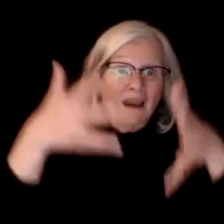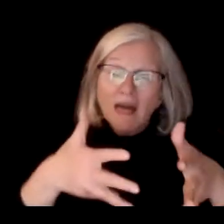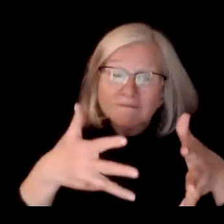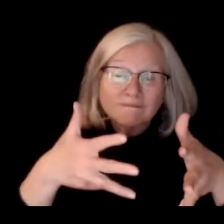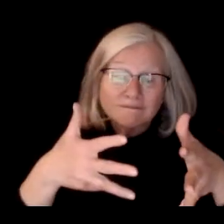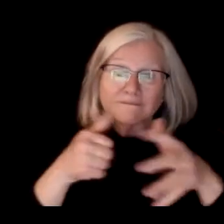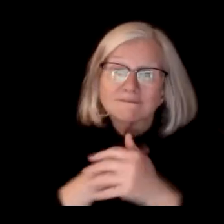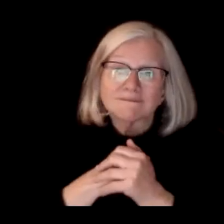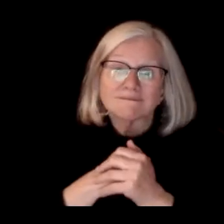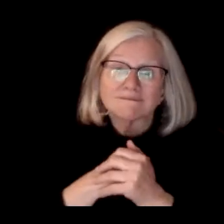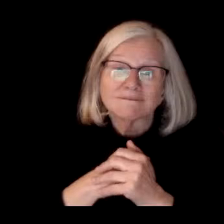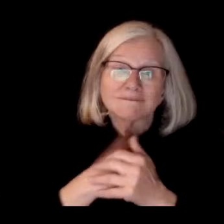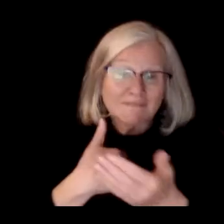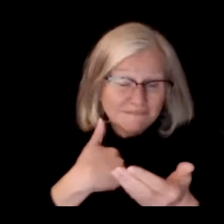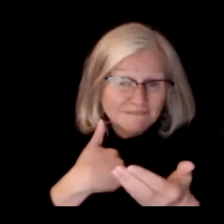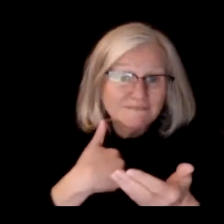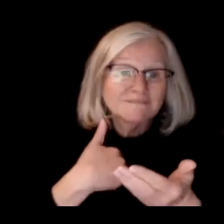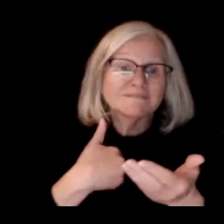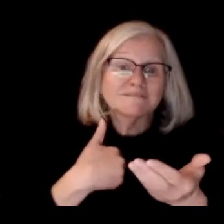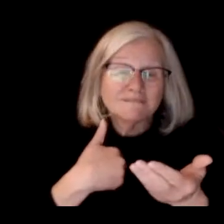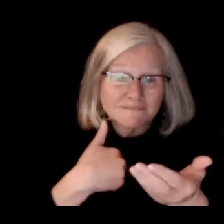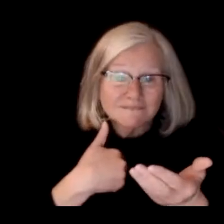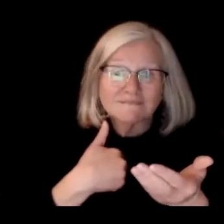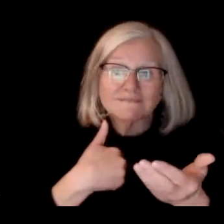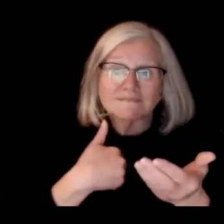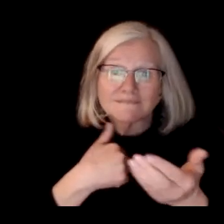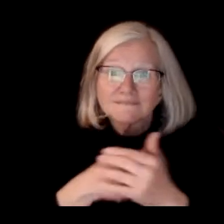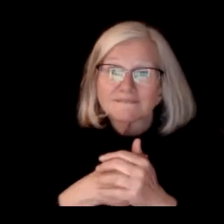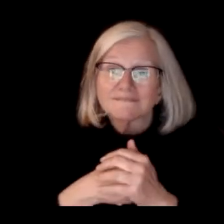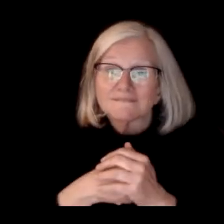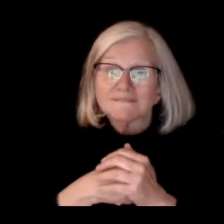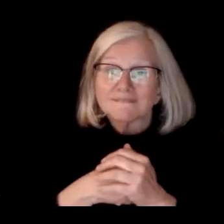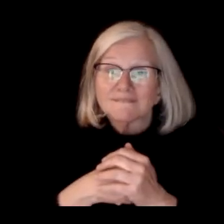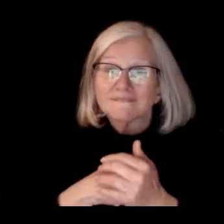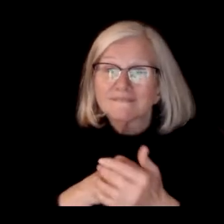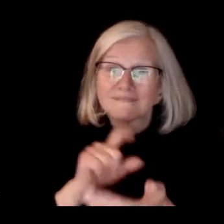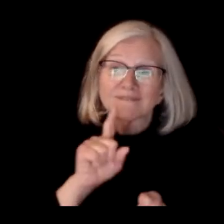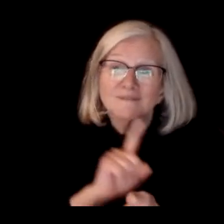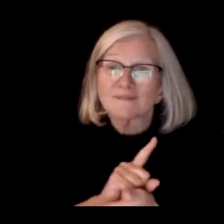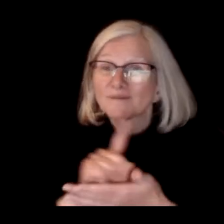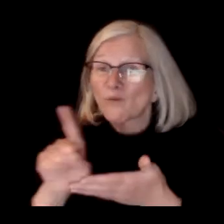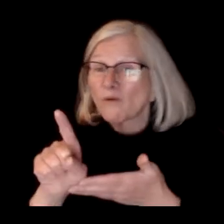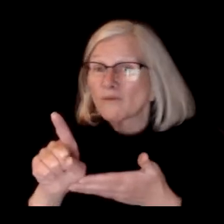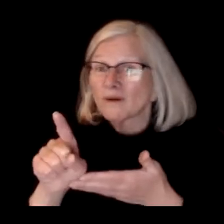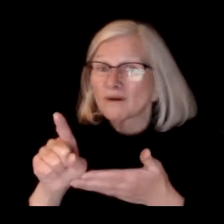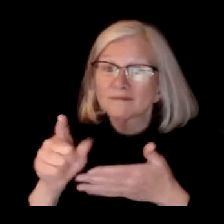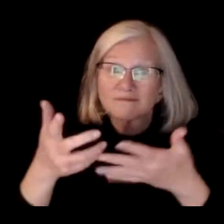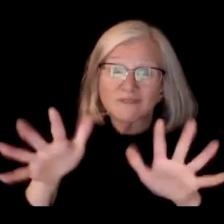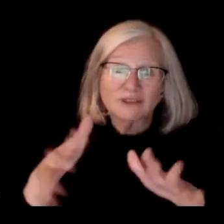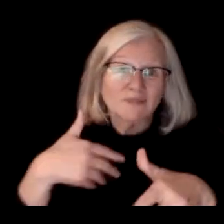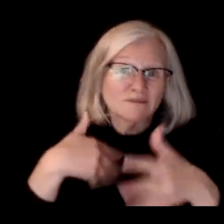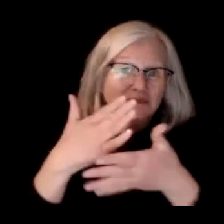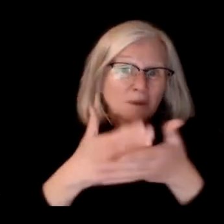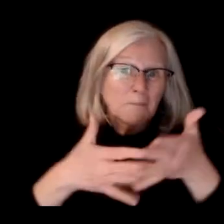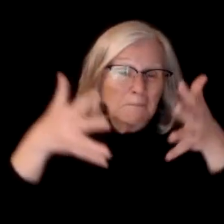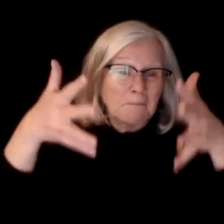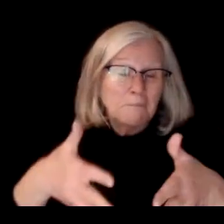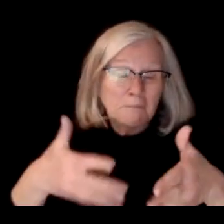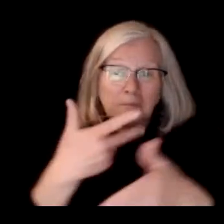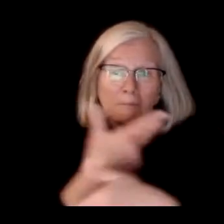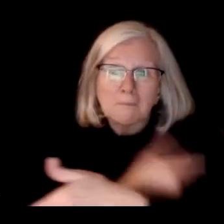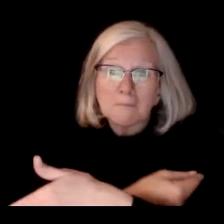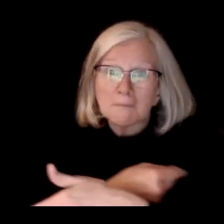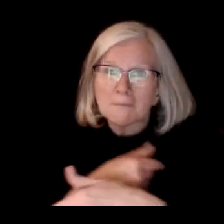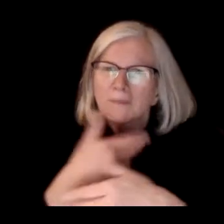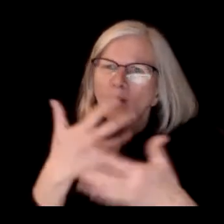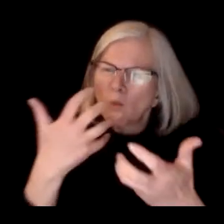at the end of the process, so to speak, on a day or a week, that we just simply want to give them the flexibility to